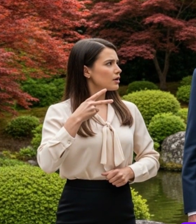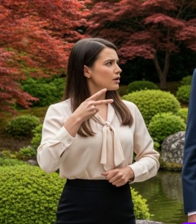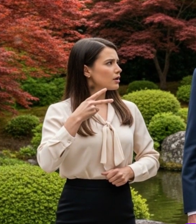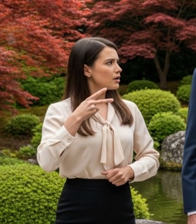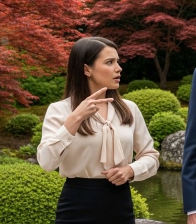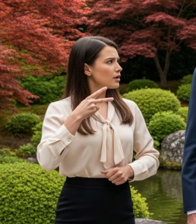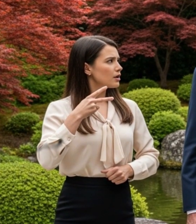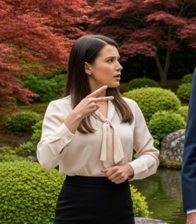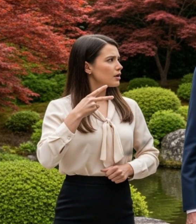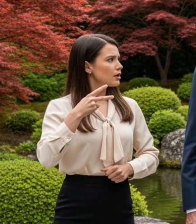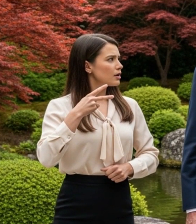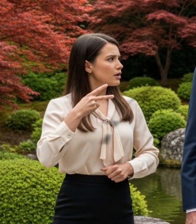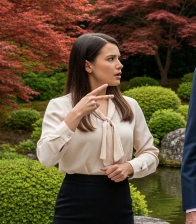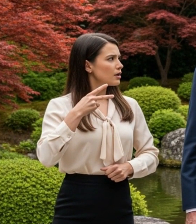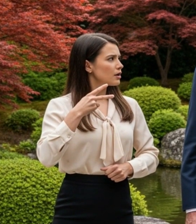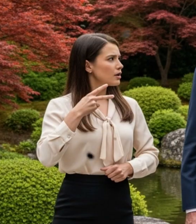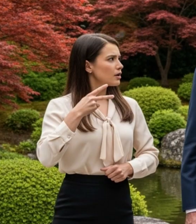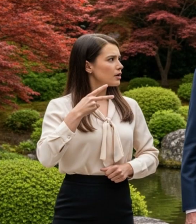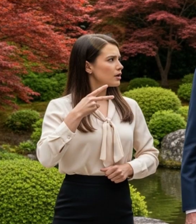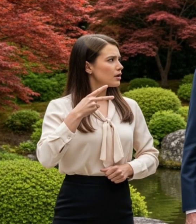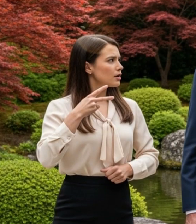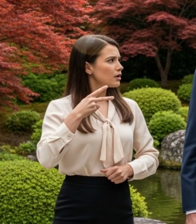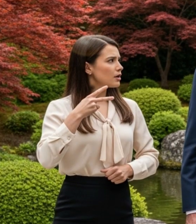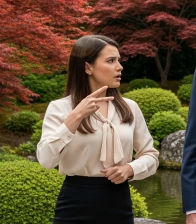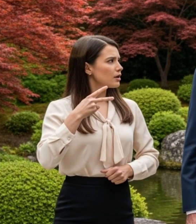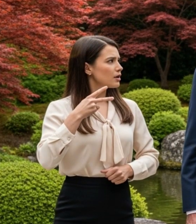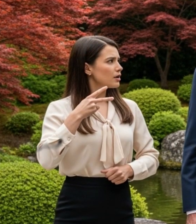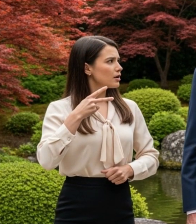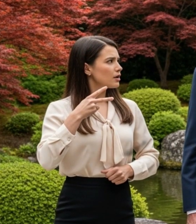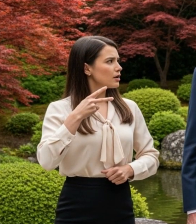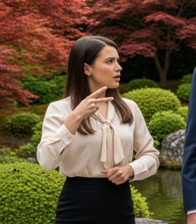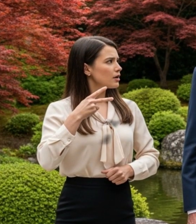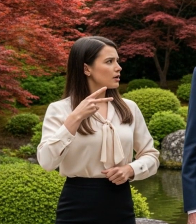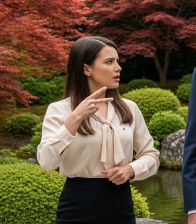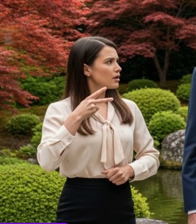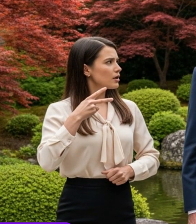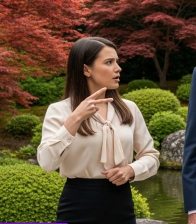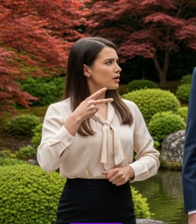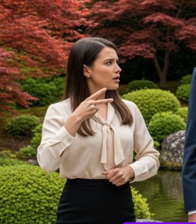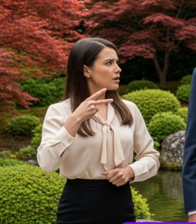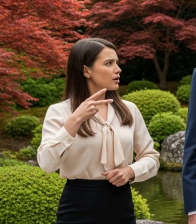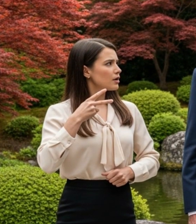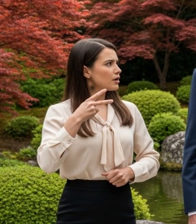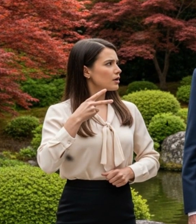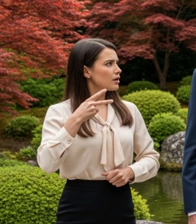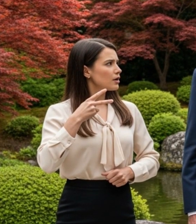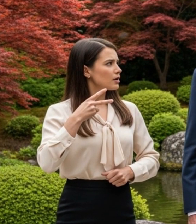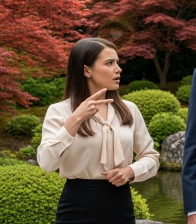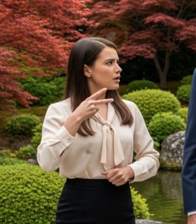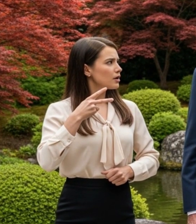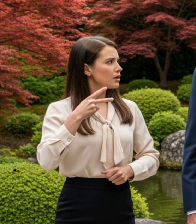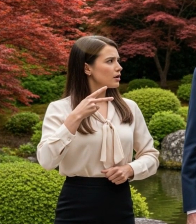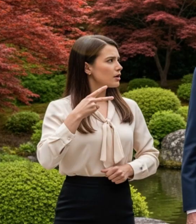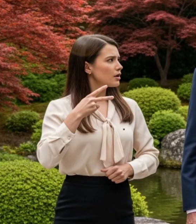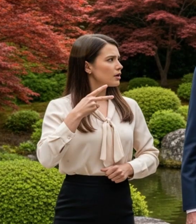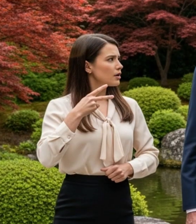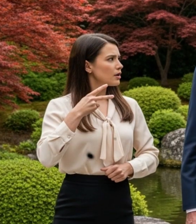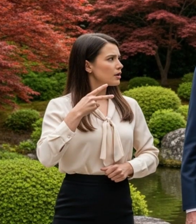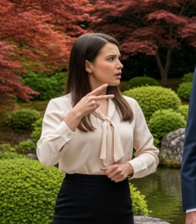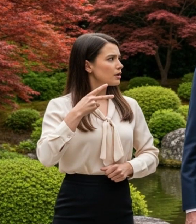Ilara began when her coordinator answered. "You certainly will explain," came the sharp reply, followed by a strange lift